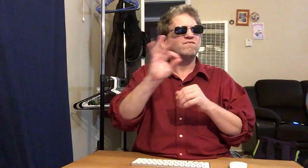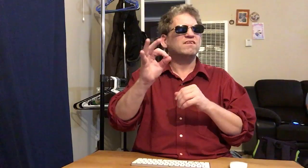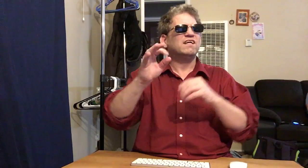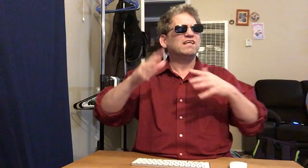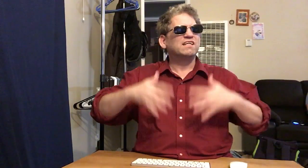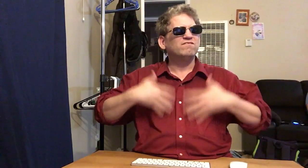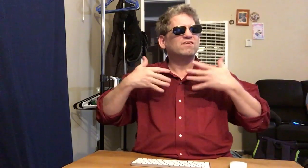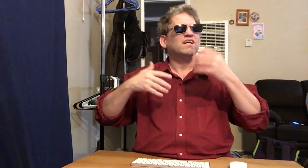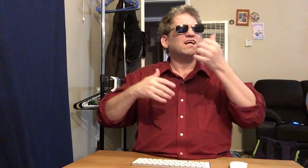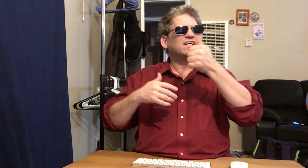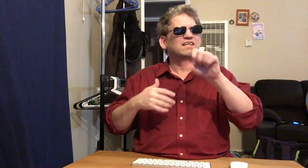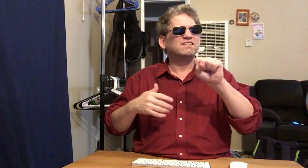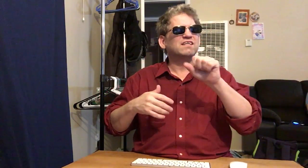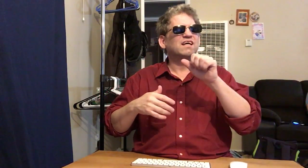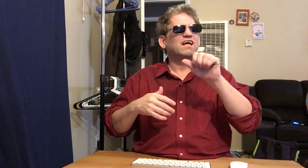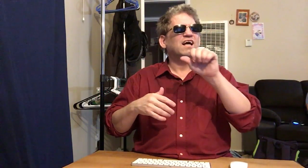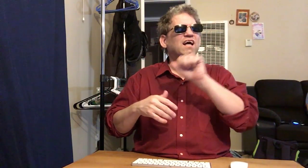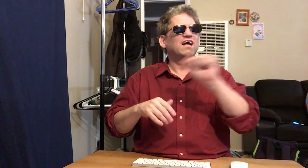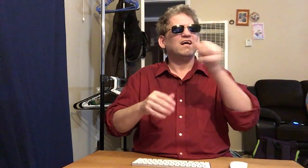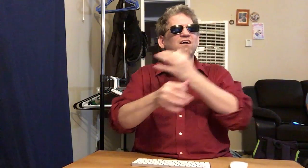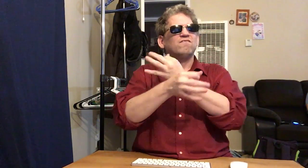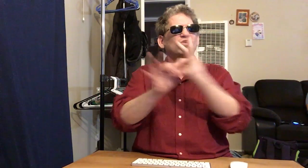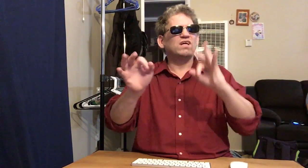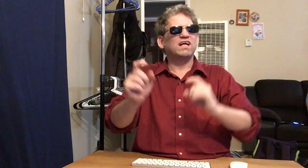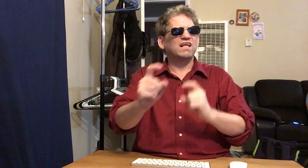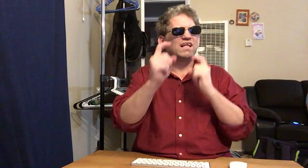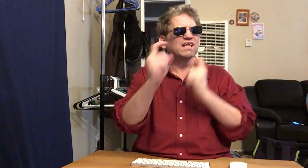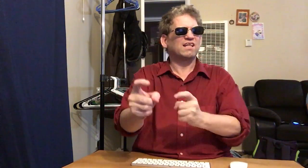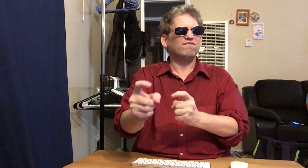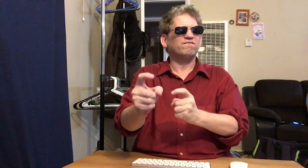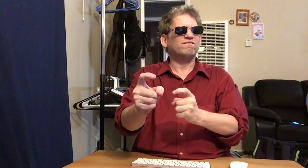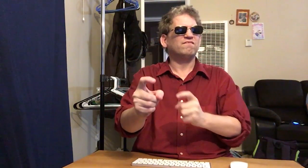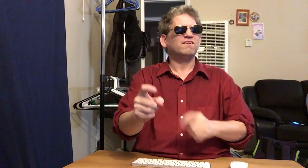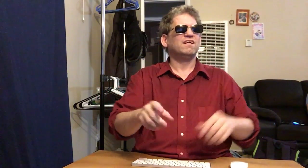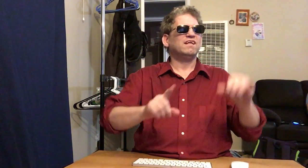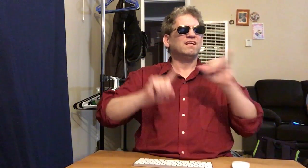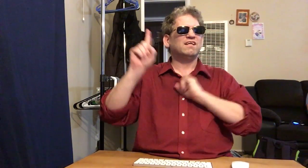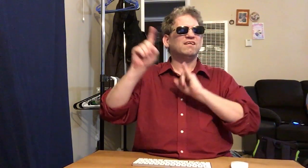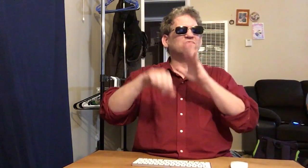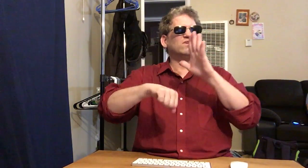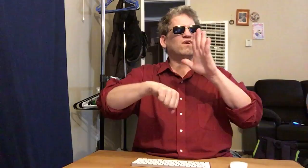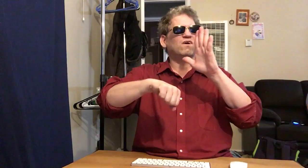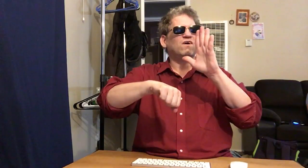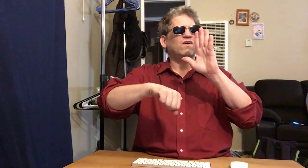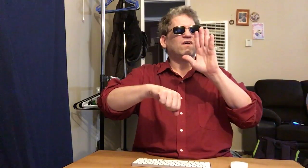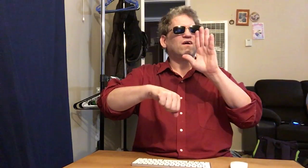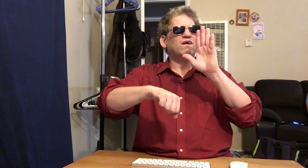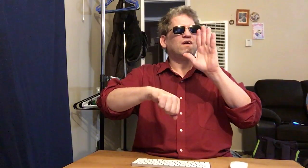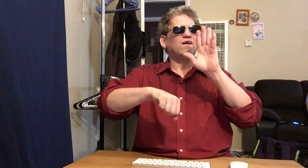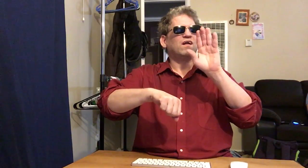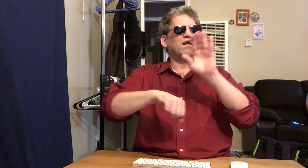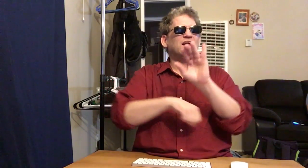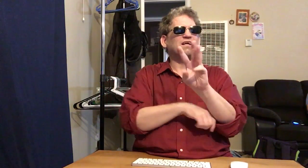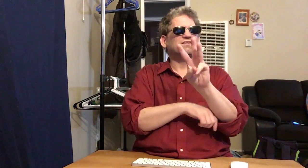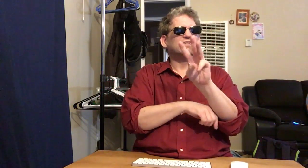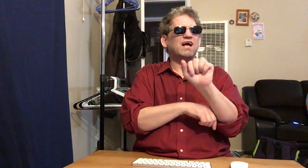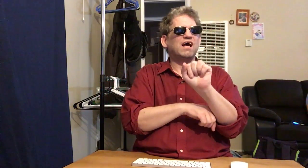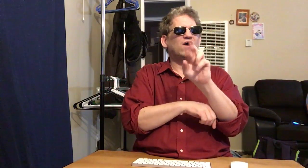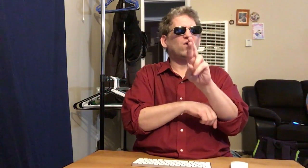to know why he doesn't draw his sword? There's an opponent out there that's worthy of him in ages.